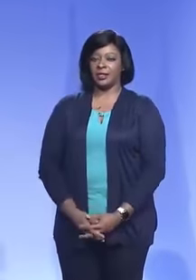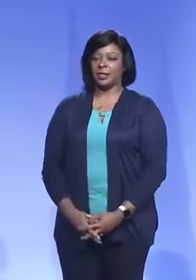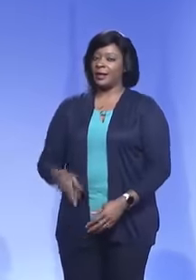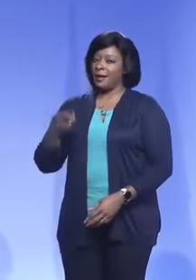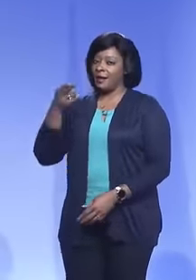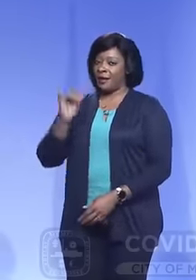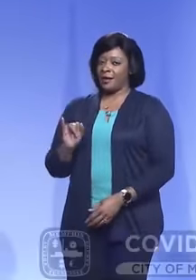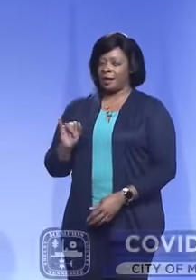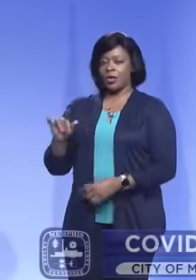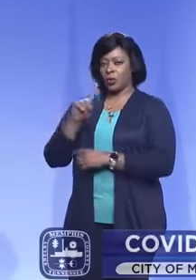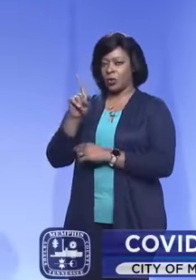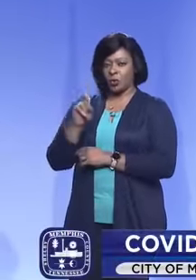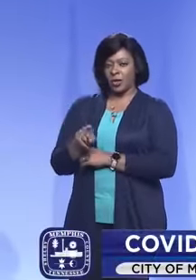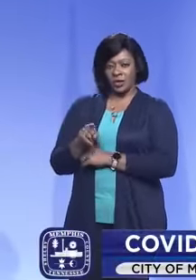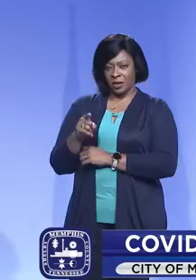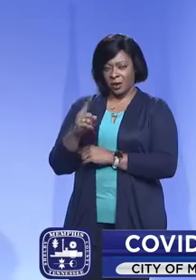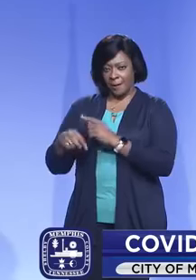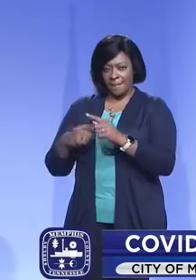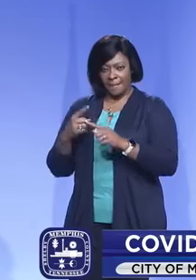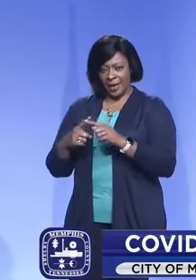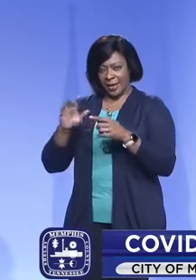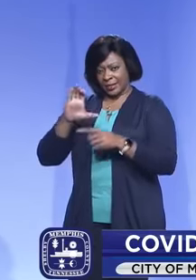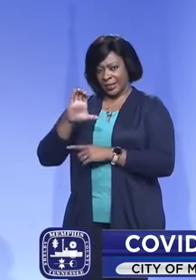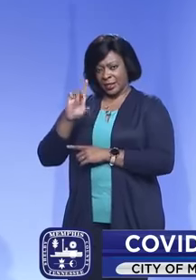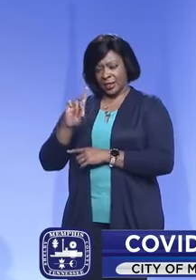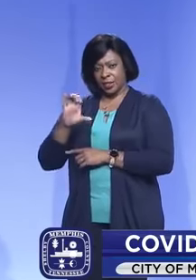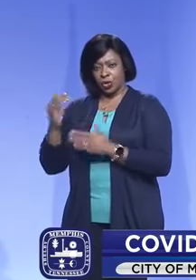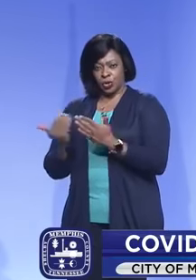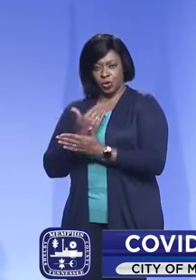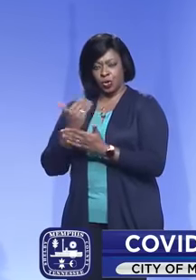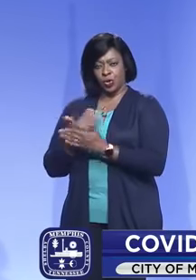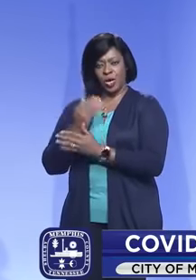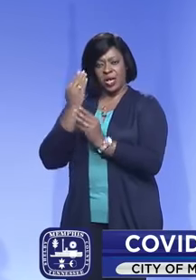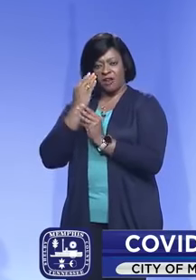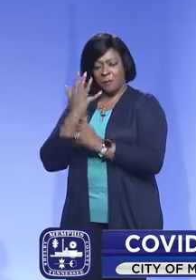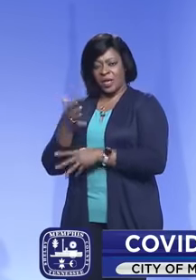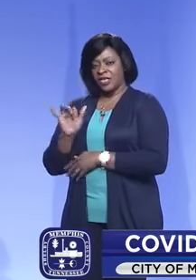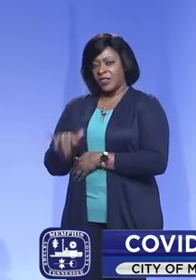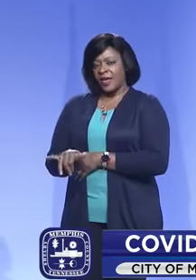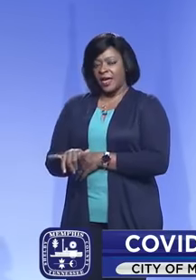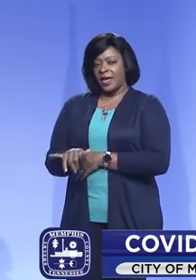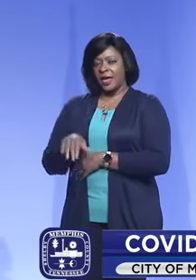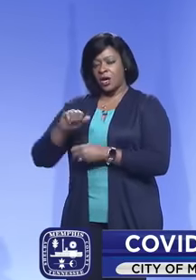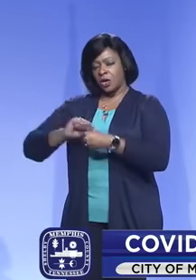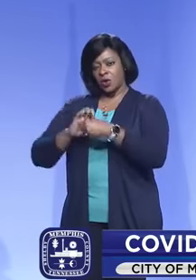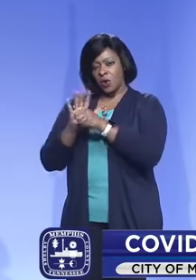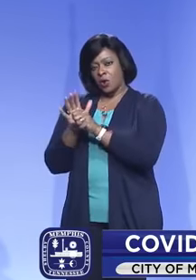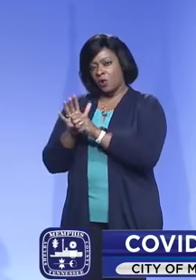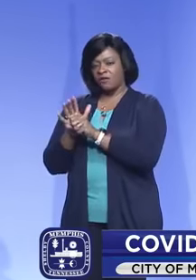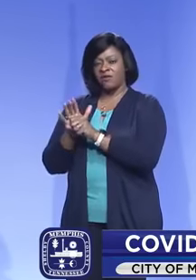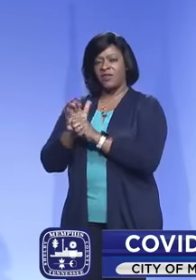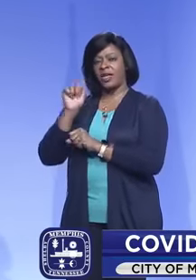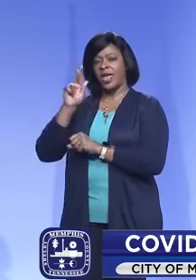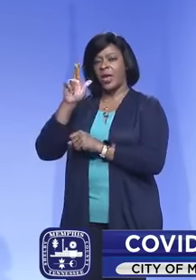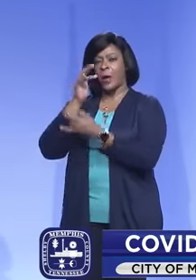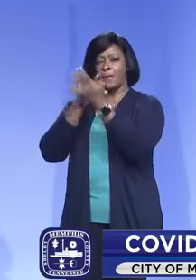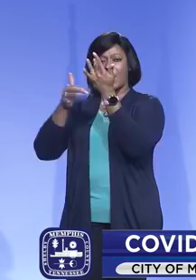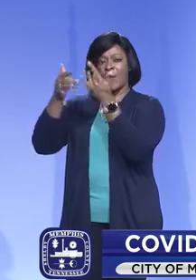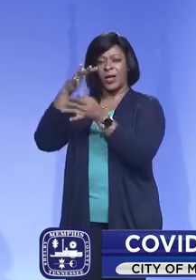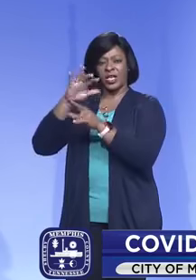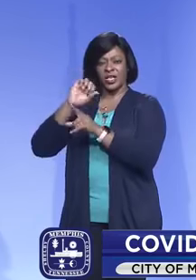Hi, my question is regarding the CDC's new information that COVID is airborne in certain